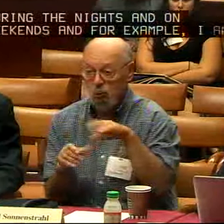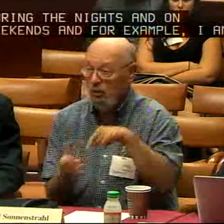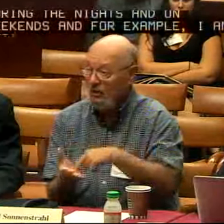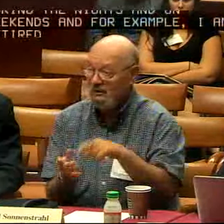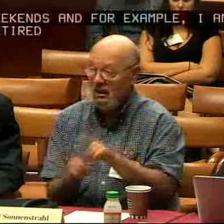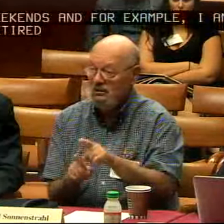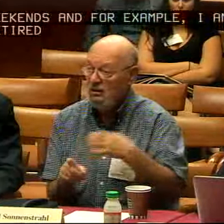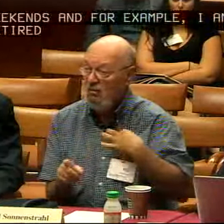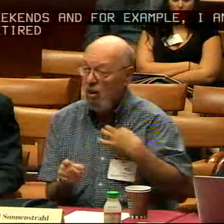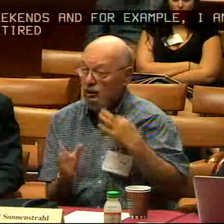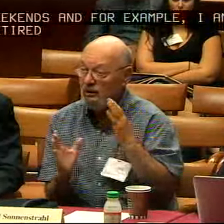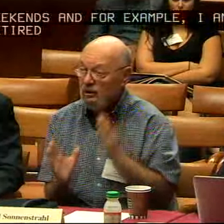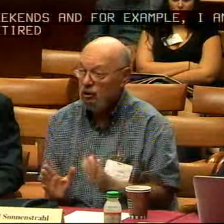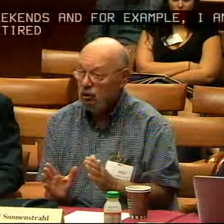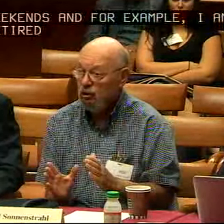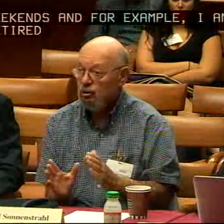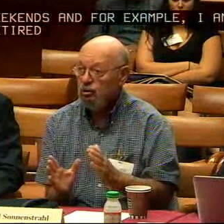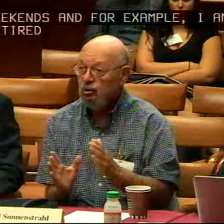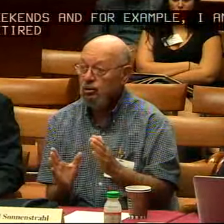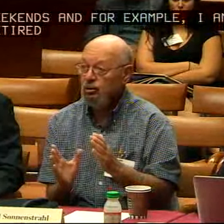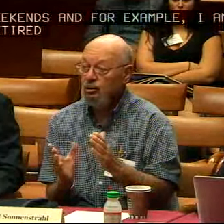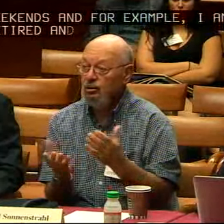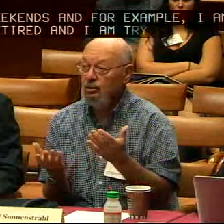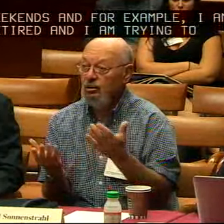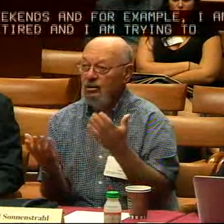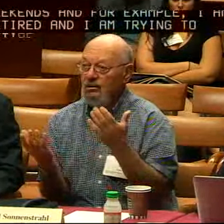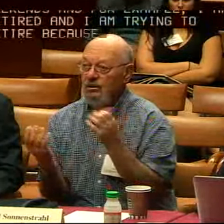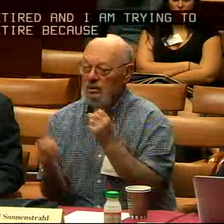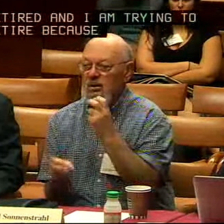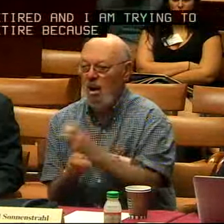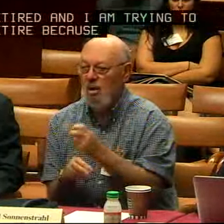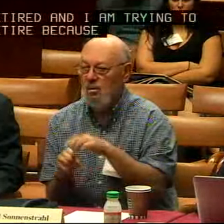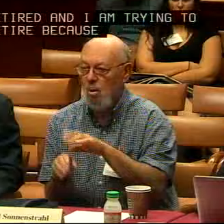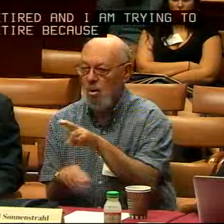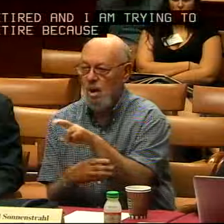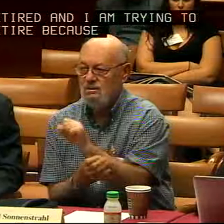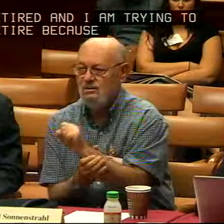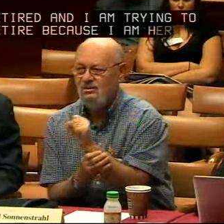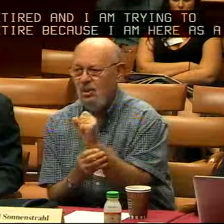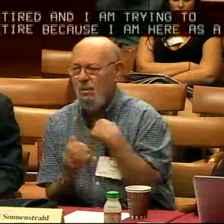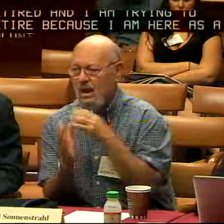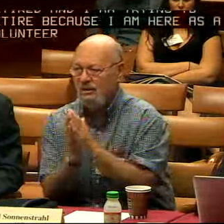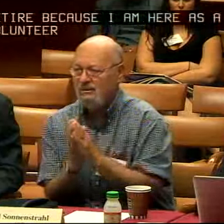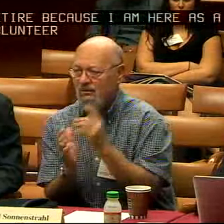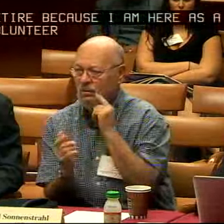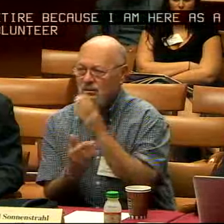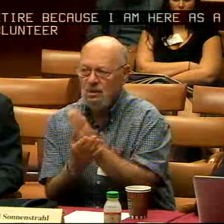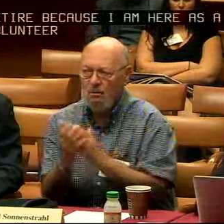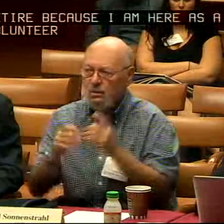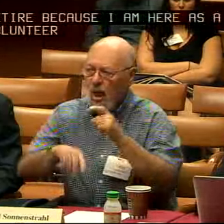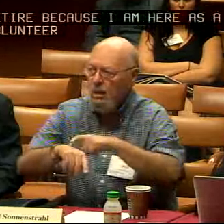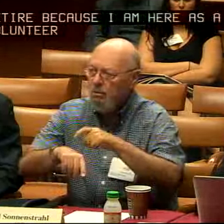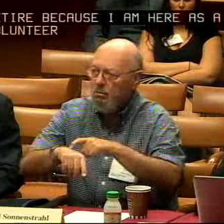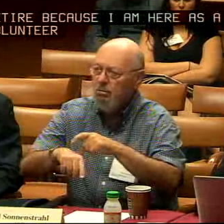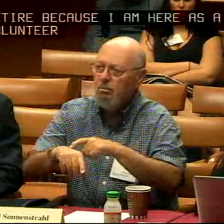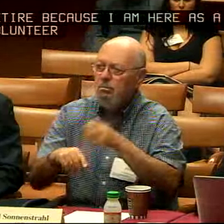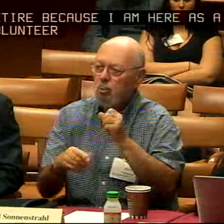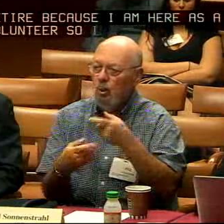retire because I'm here as a volunteer. So it is difficult on us. So I'm asking for